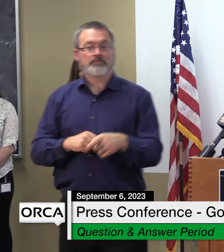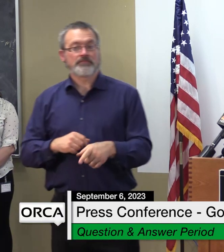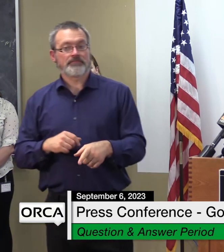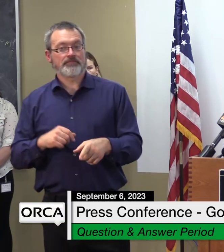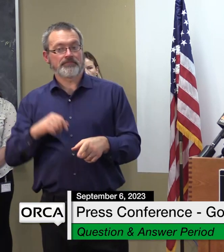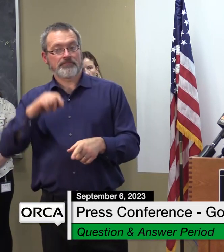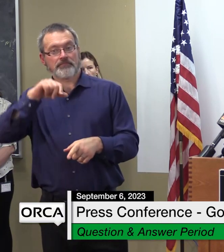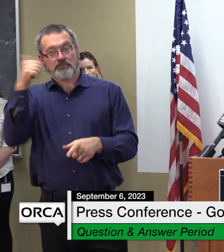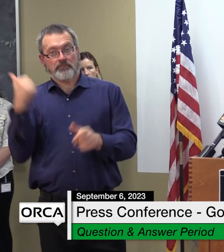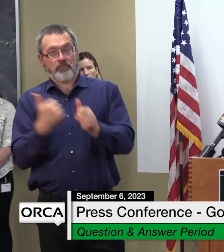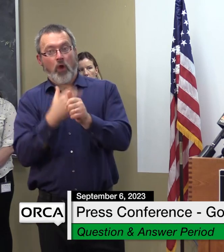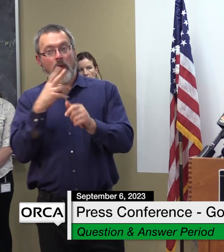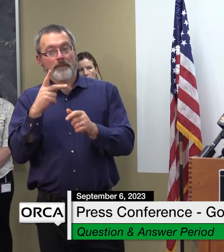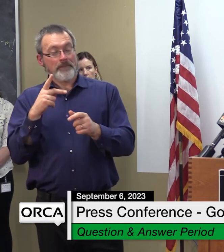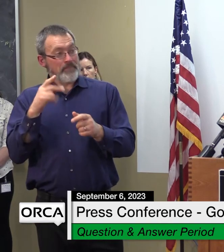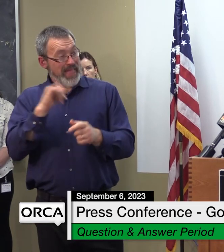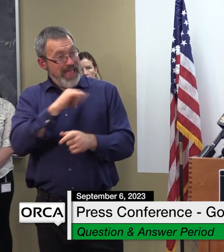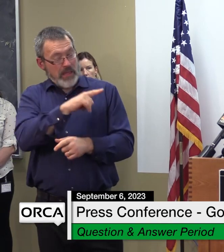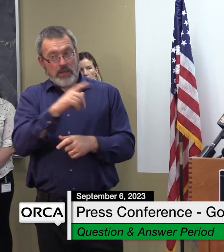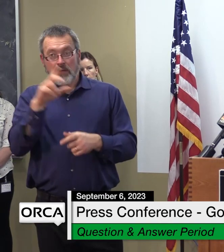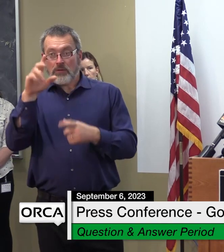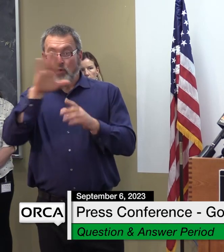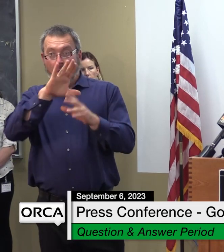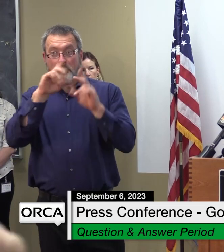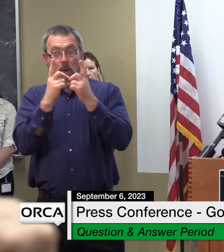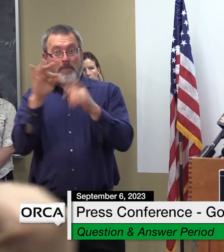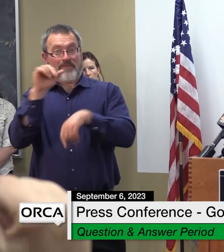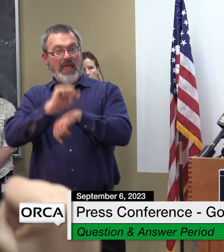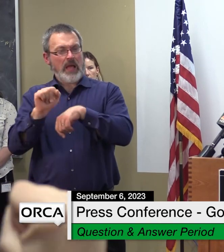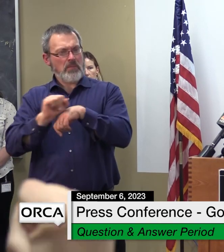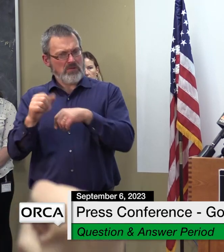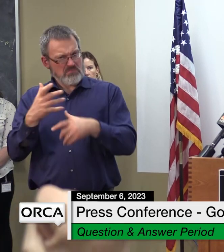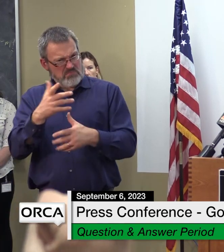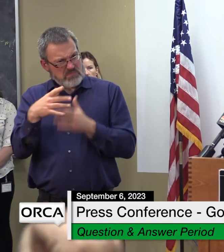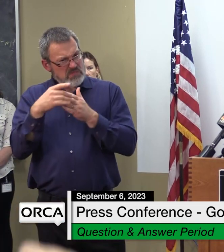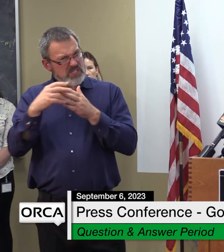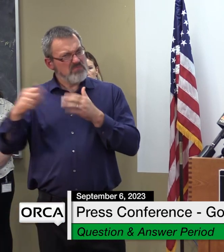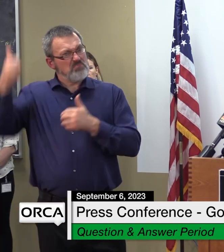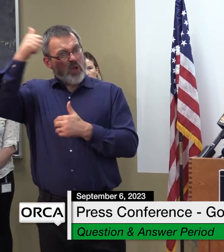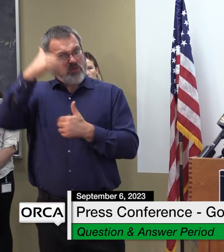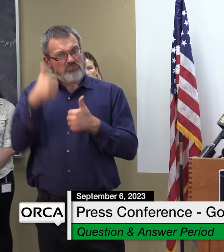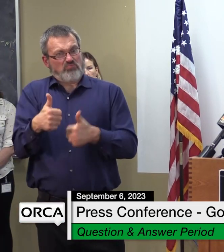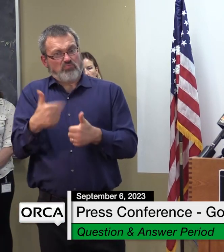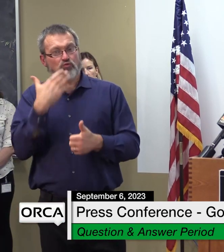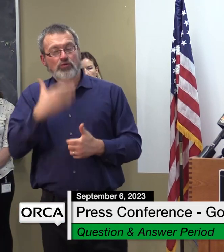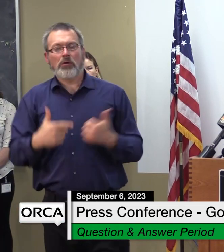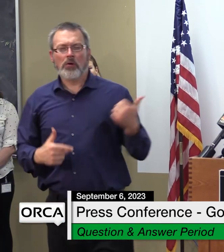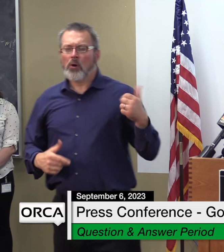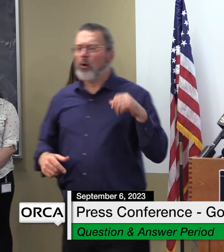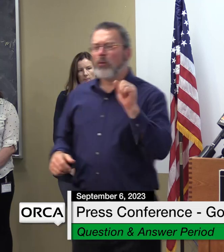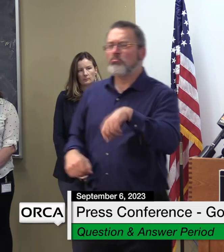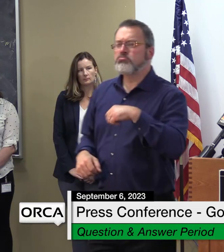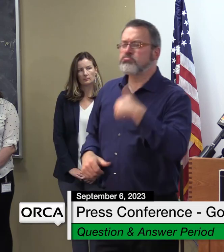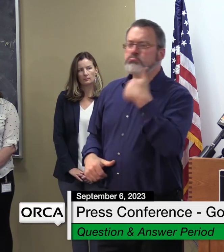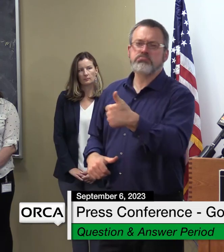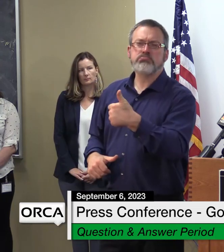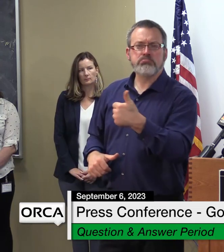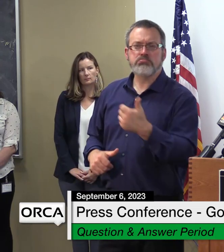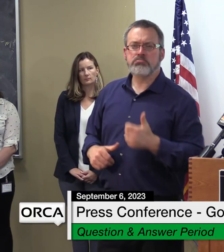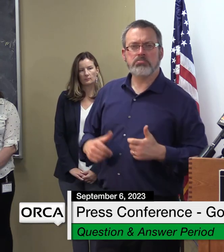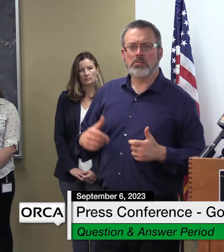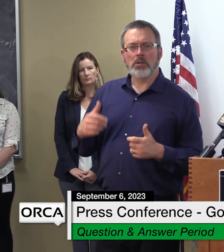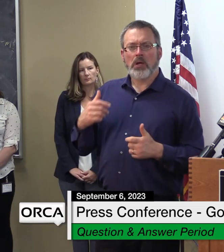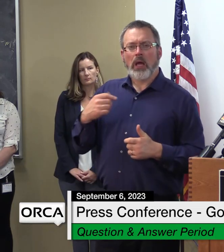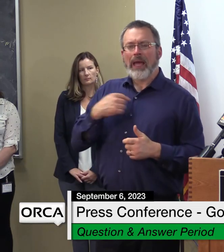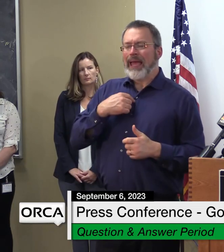leadership at the Department of Labor? I do. Again, this is, I'm not trying to give any